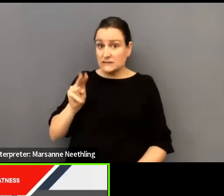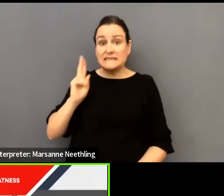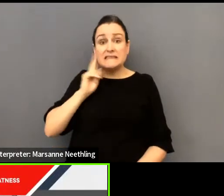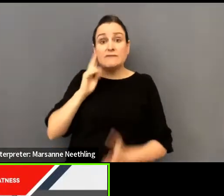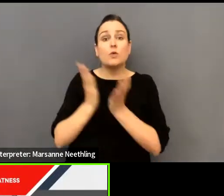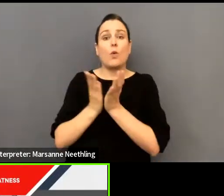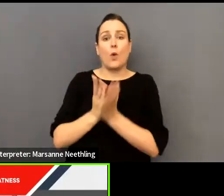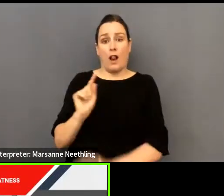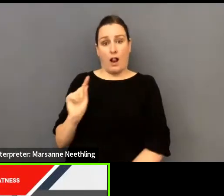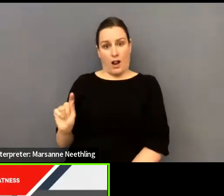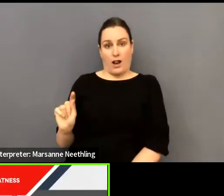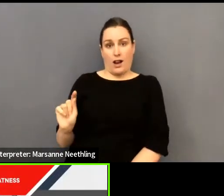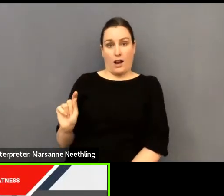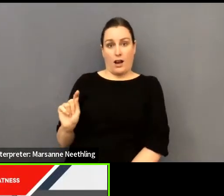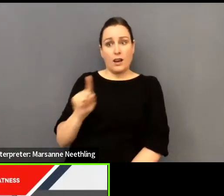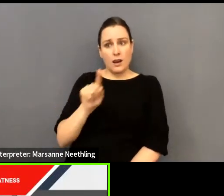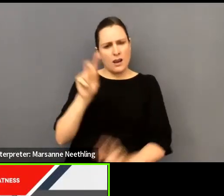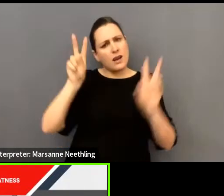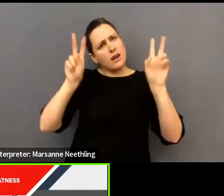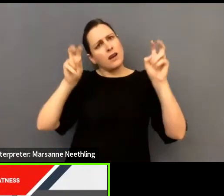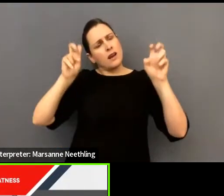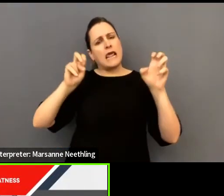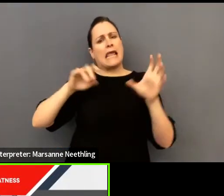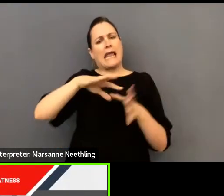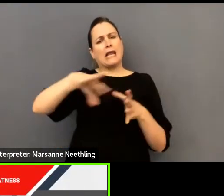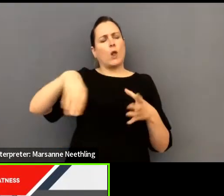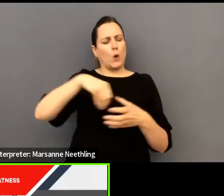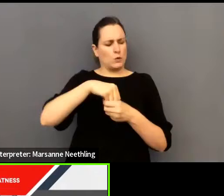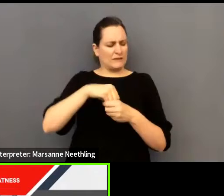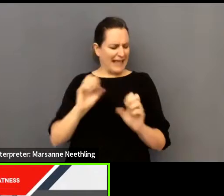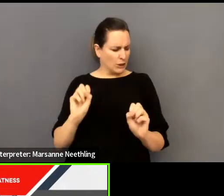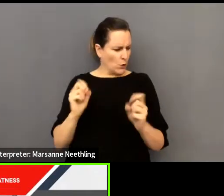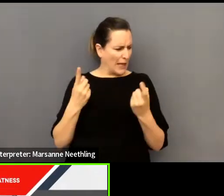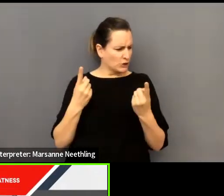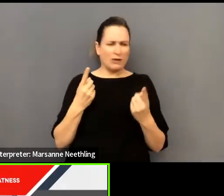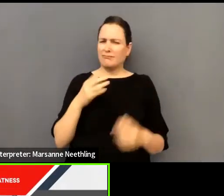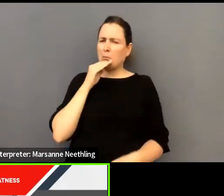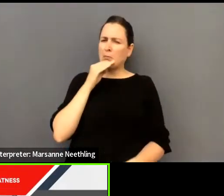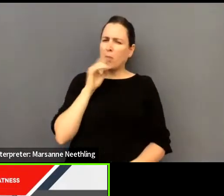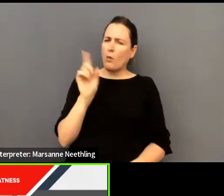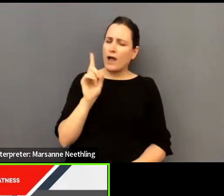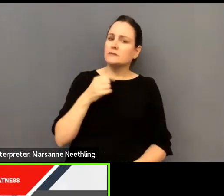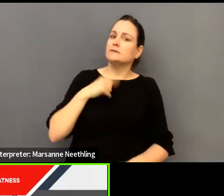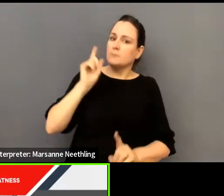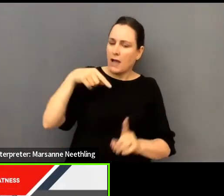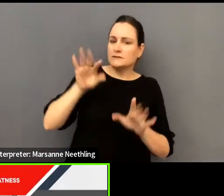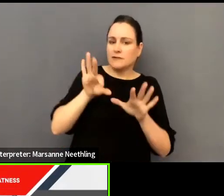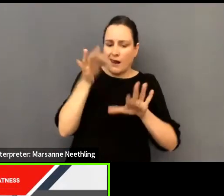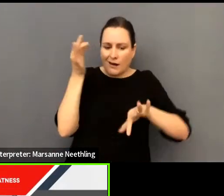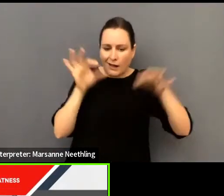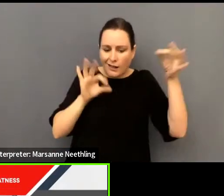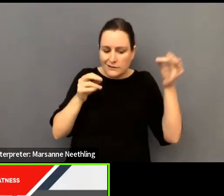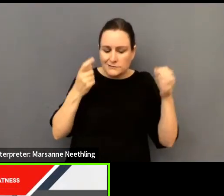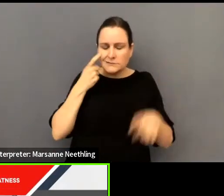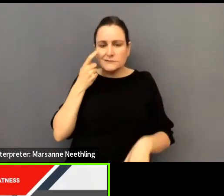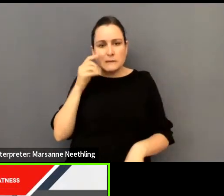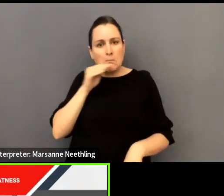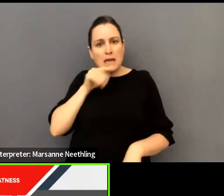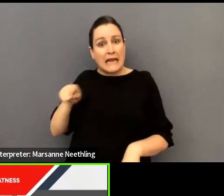about inclusive education, what is it that we say when we talk inclusive education for deaf people or